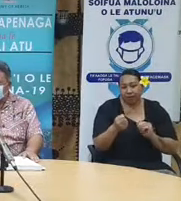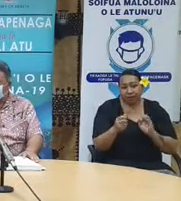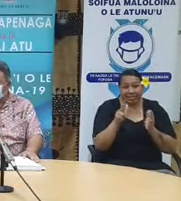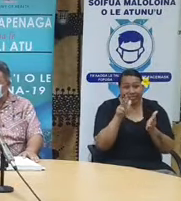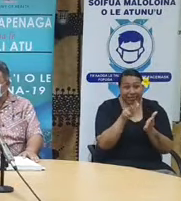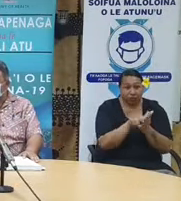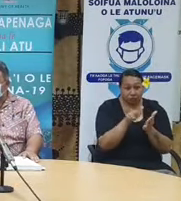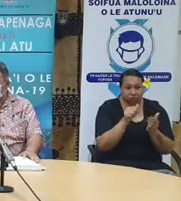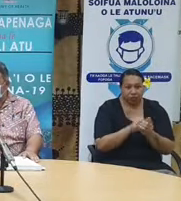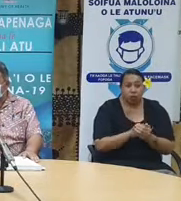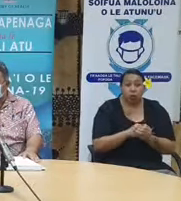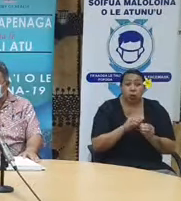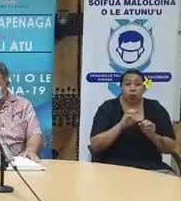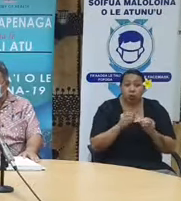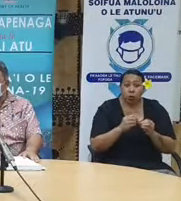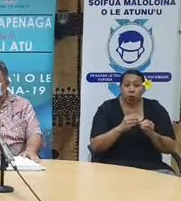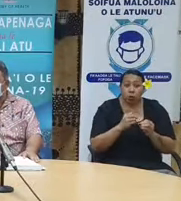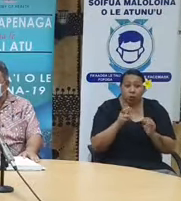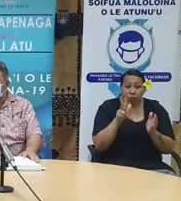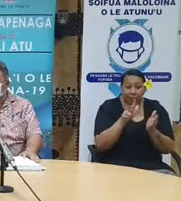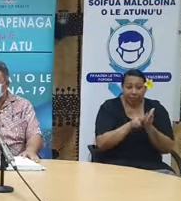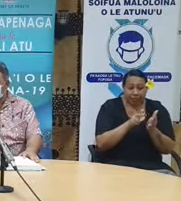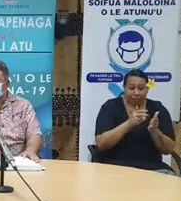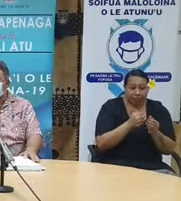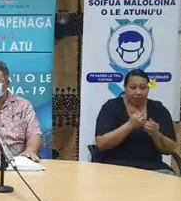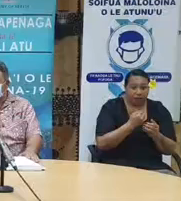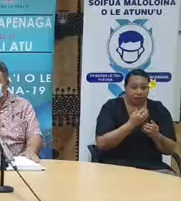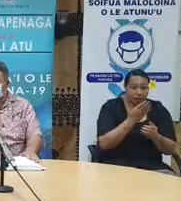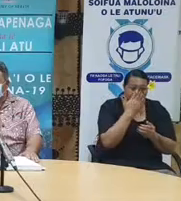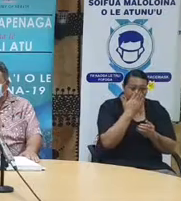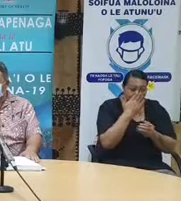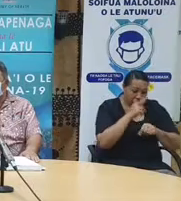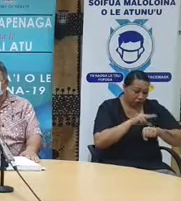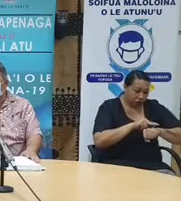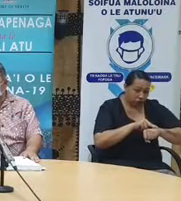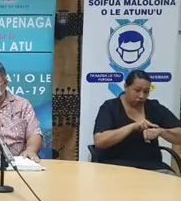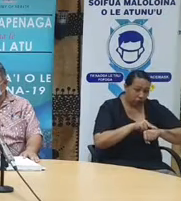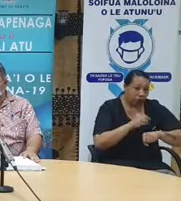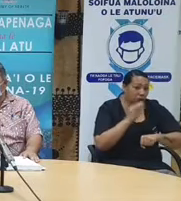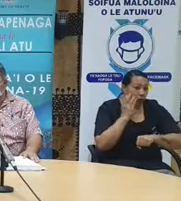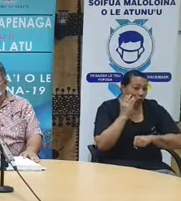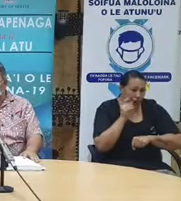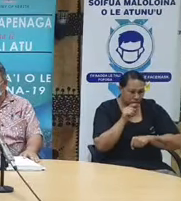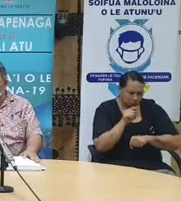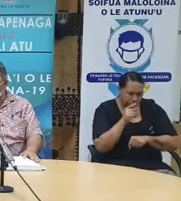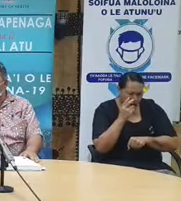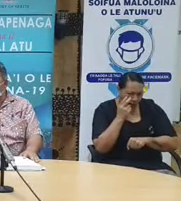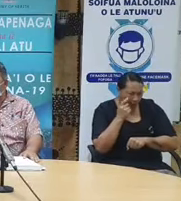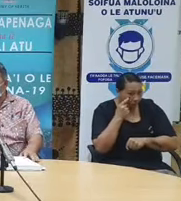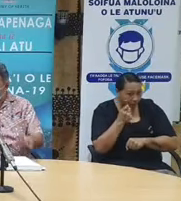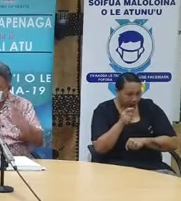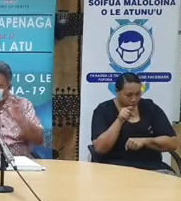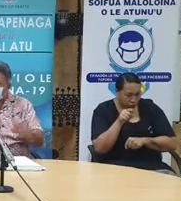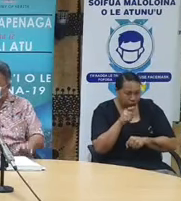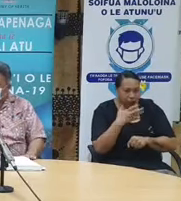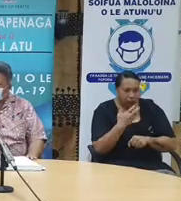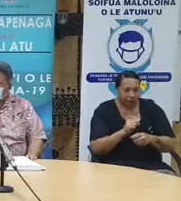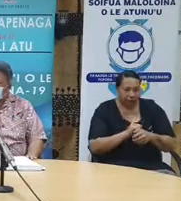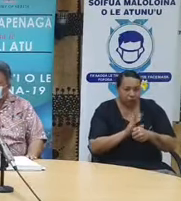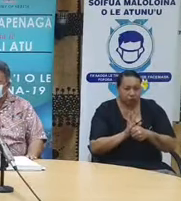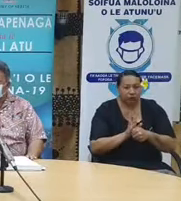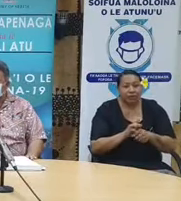Declaration declare like the more for my idea was coming on for my in your way. Yeah, on never landing laugh, I am a critical